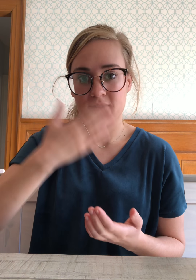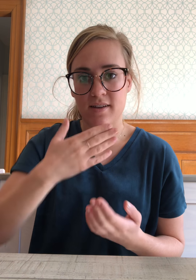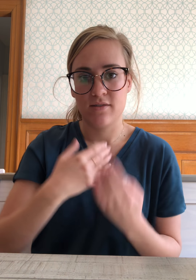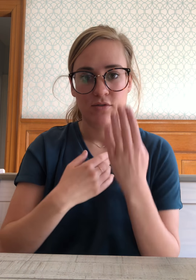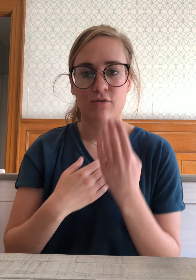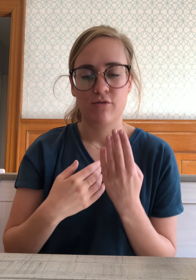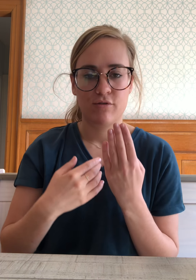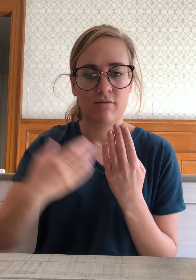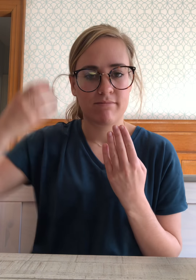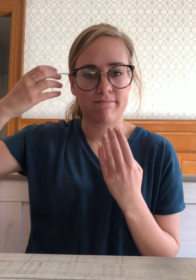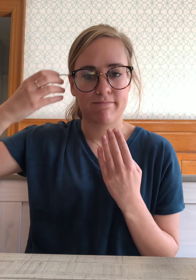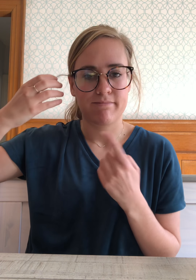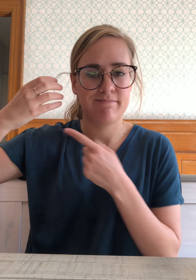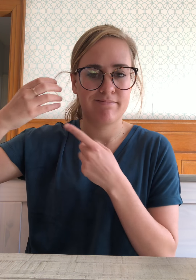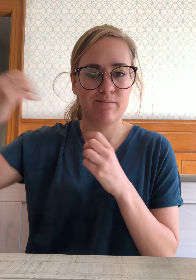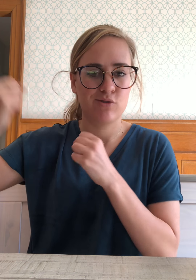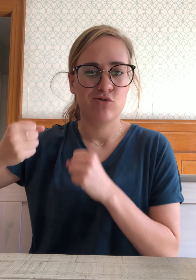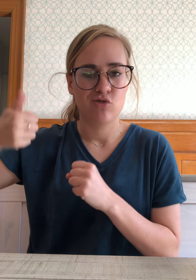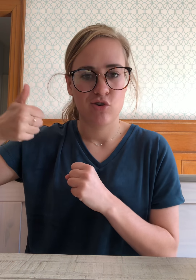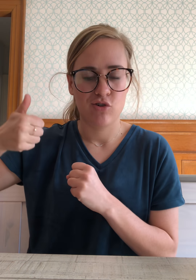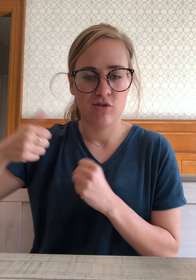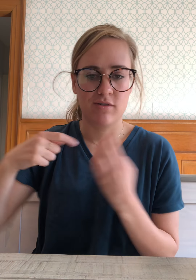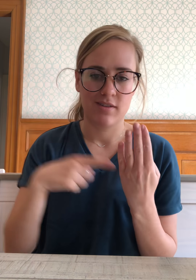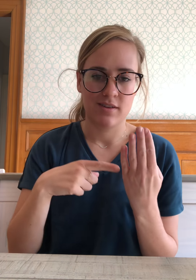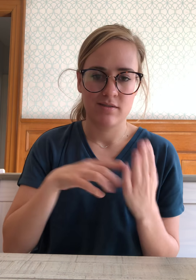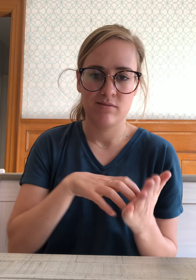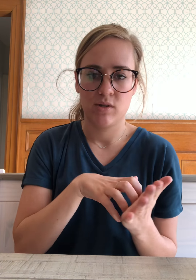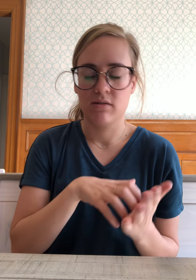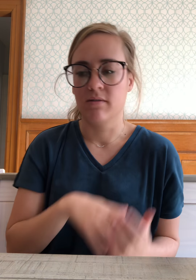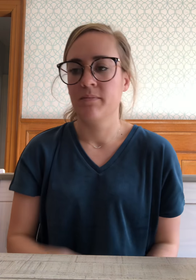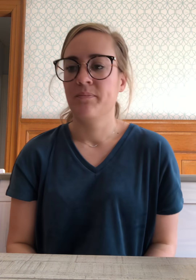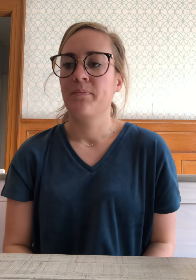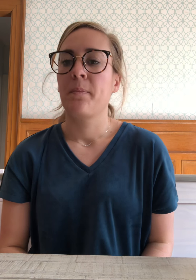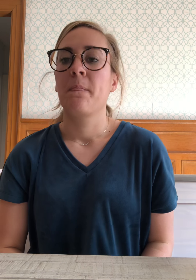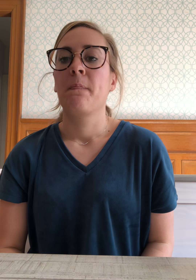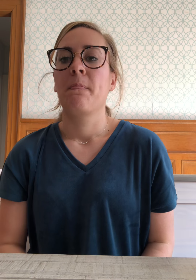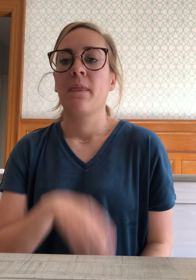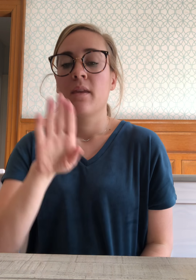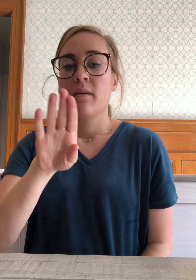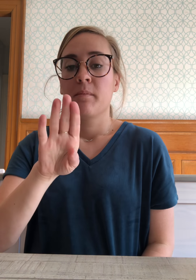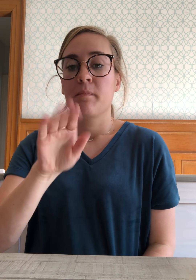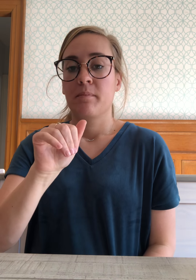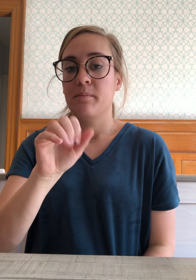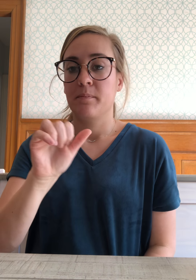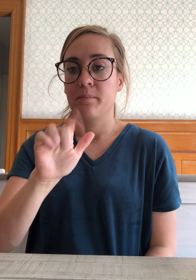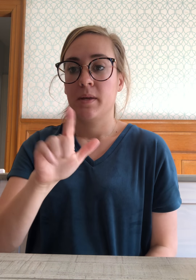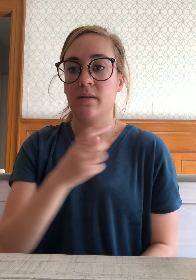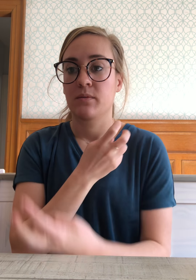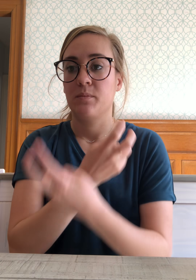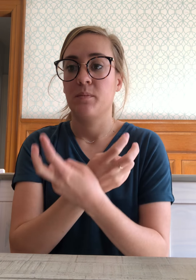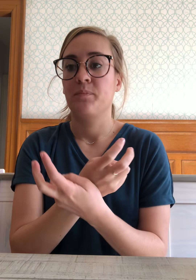Basal bone and soft tissue anchorage, we can use the hard palate and the lingual surface